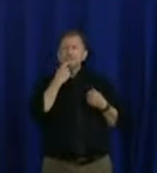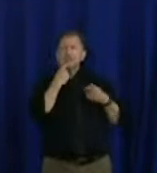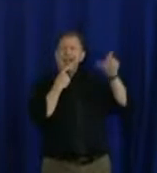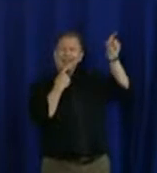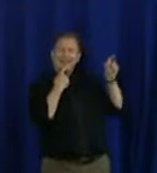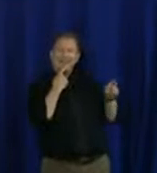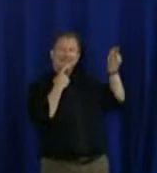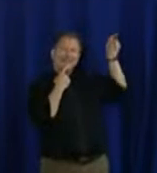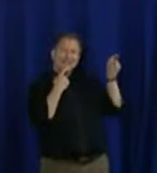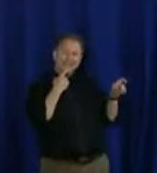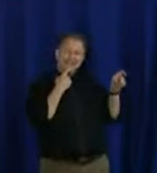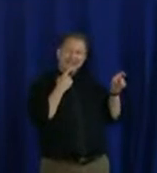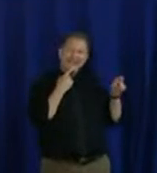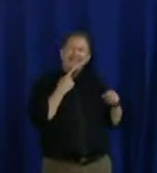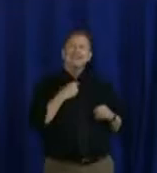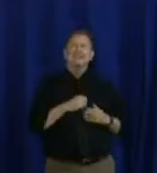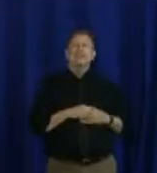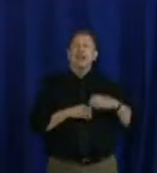drop moving forward.